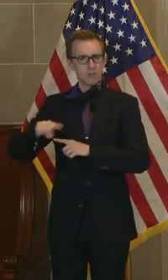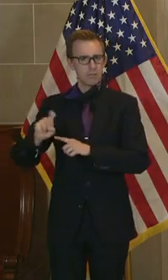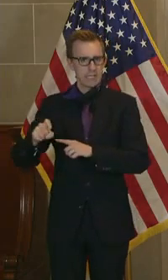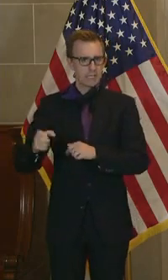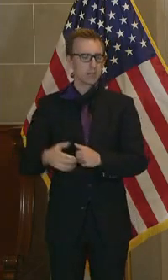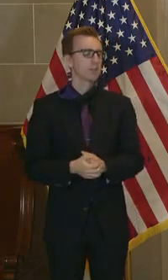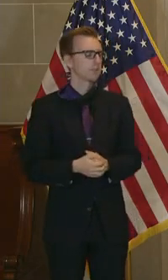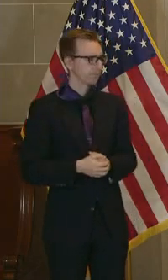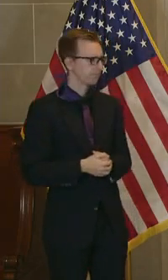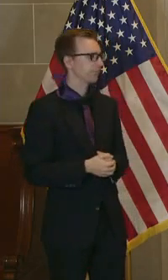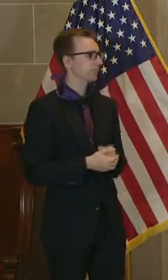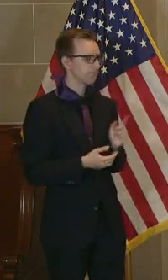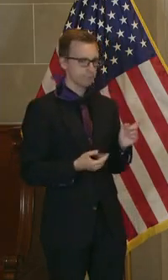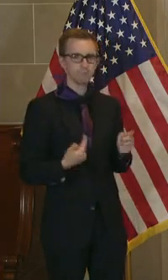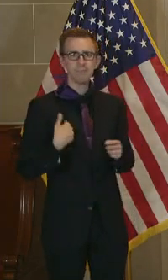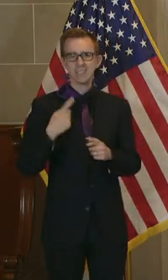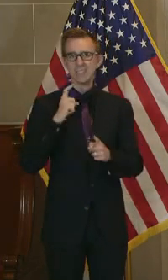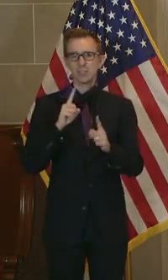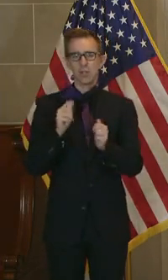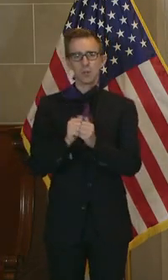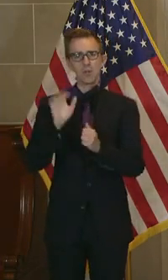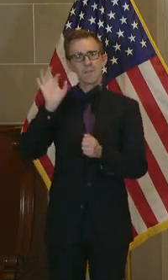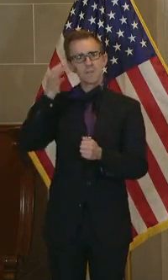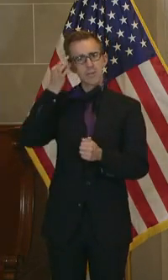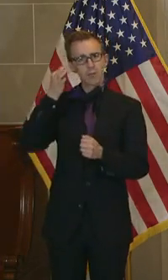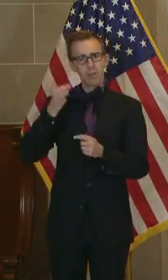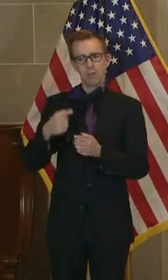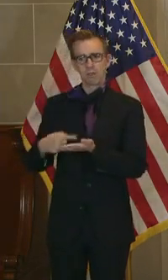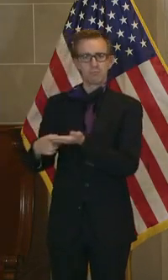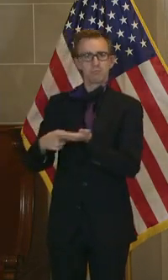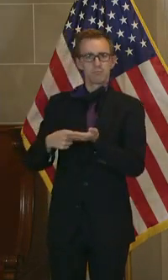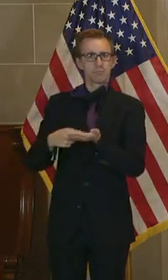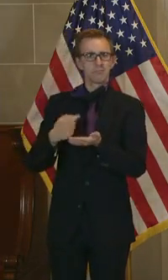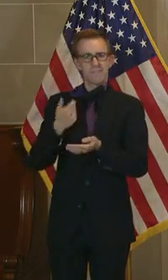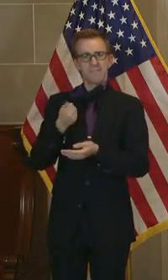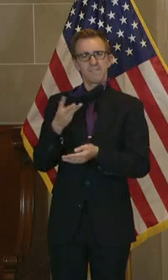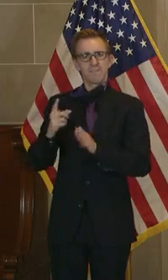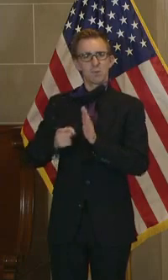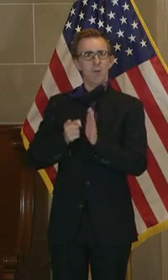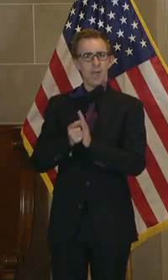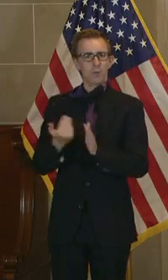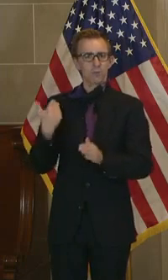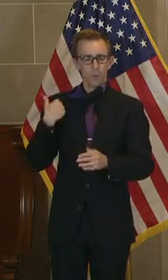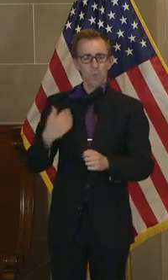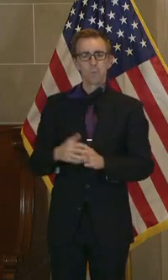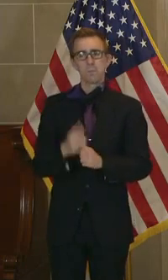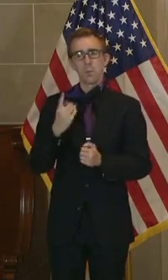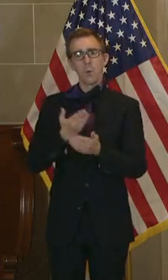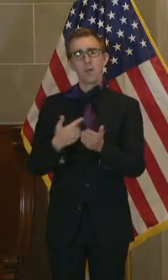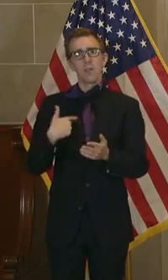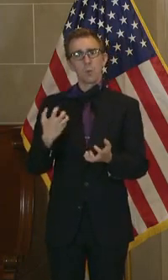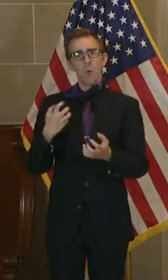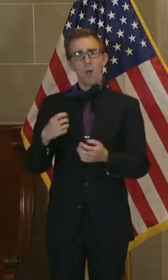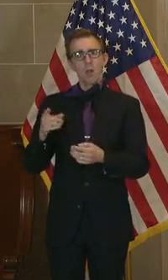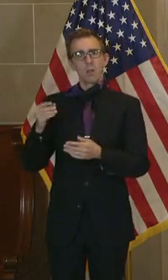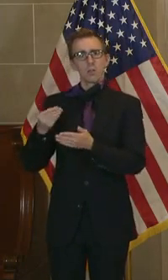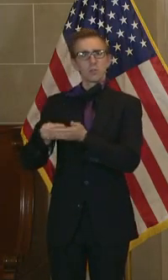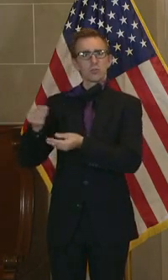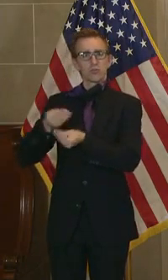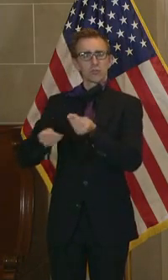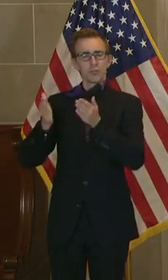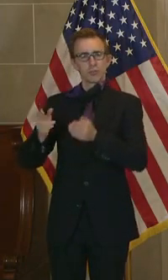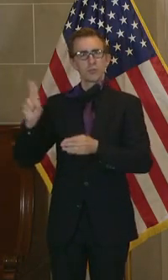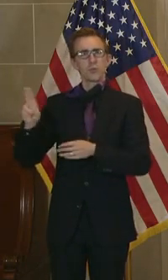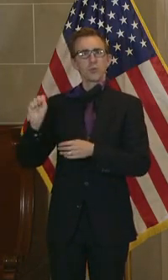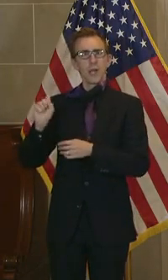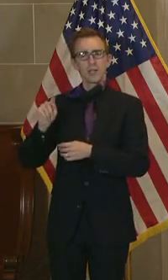Yeah, I just got done talking to the federal delegation just a couple hours ago. One of the things we're really wanting the treasurer to do, the U.S.